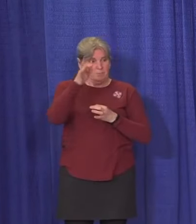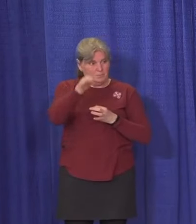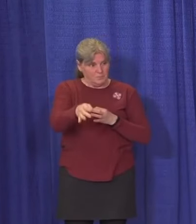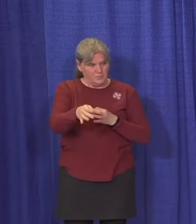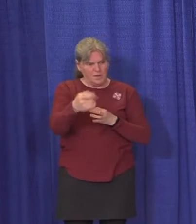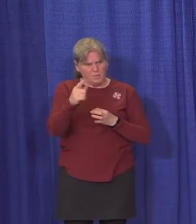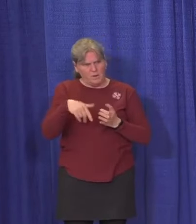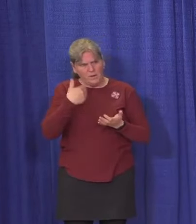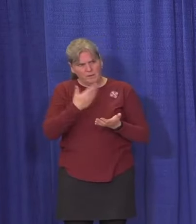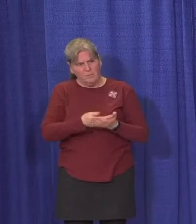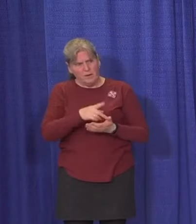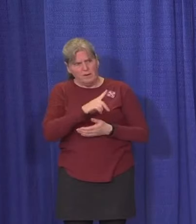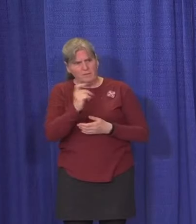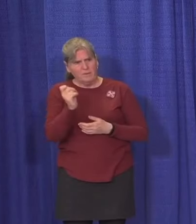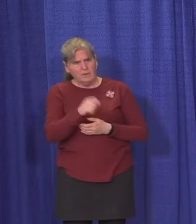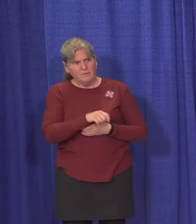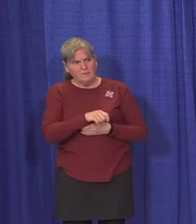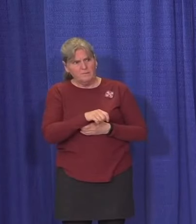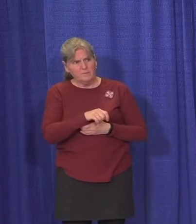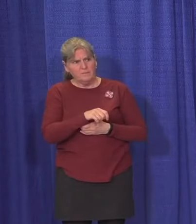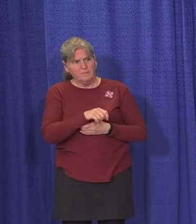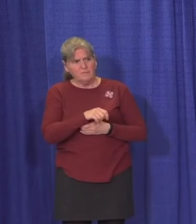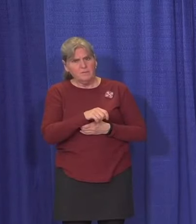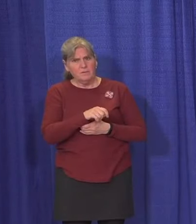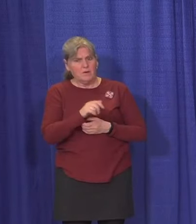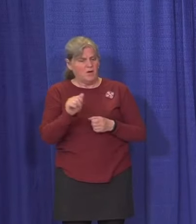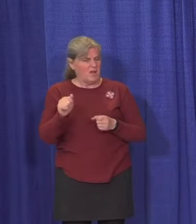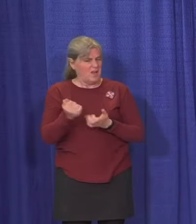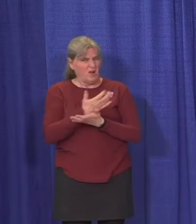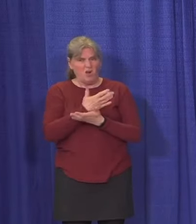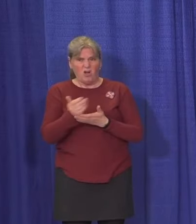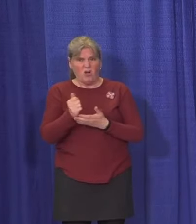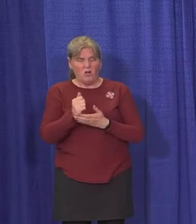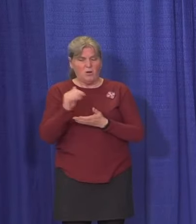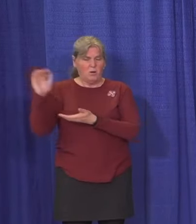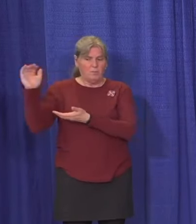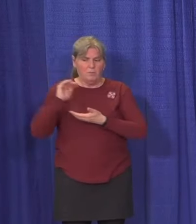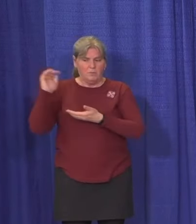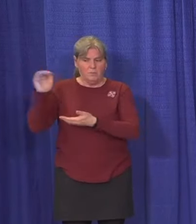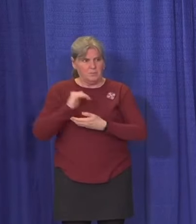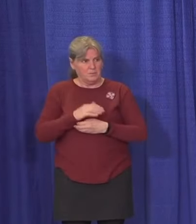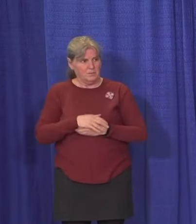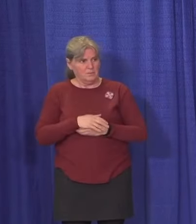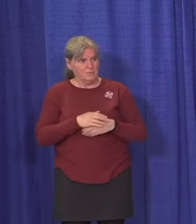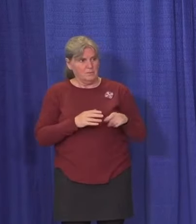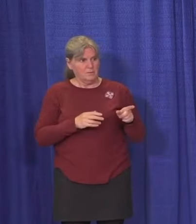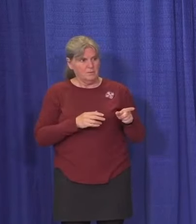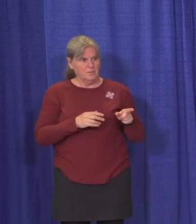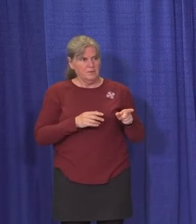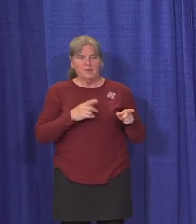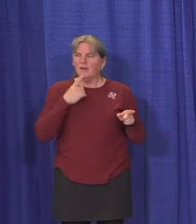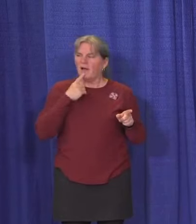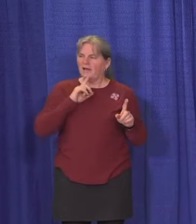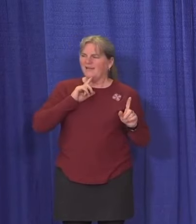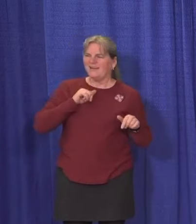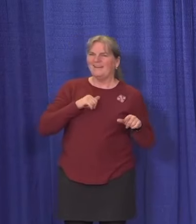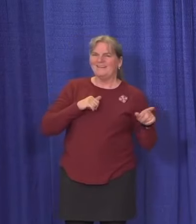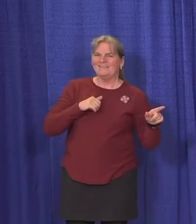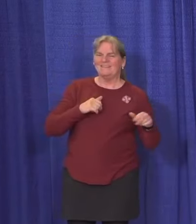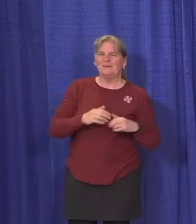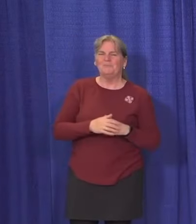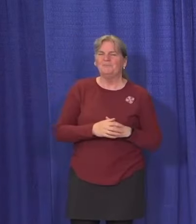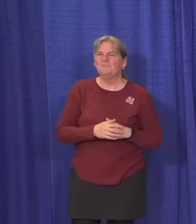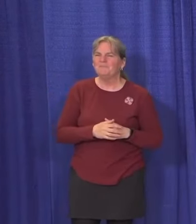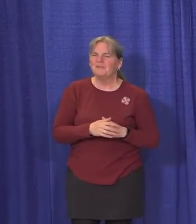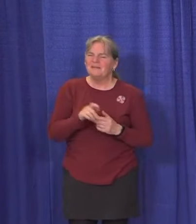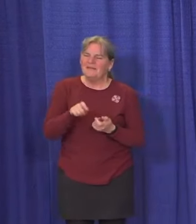will that shipment arrive? I can take a crack at that. Again, I